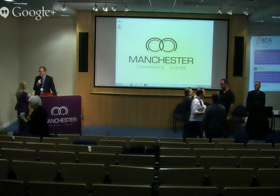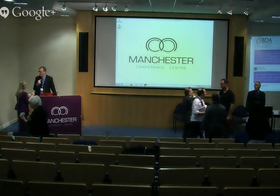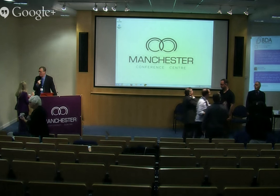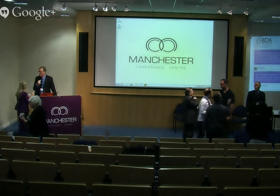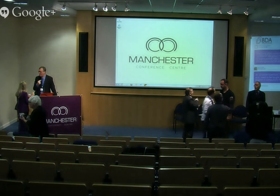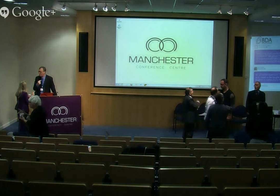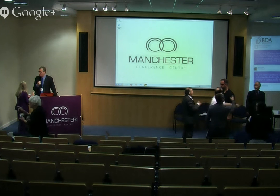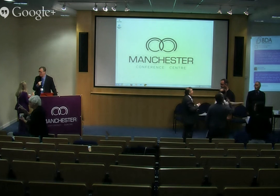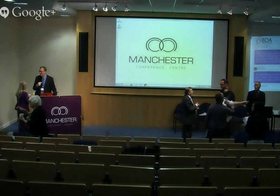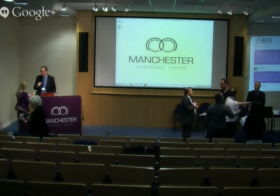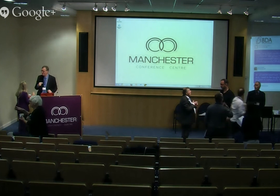Sorry.